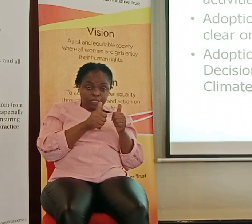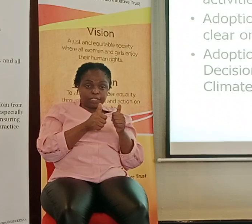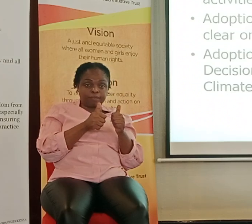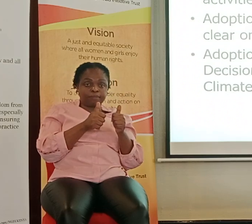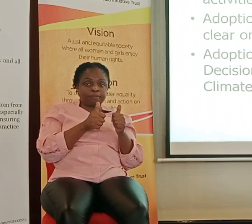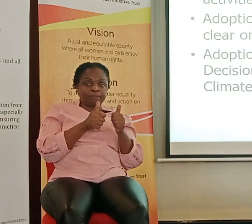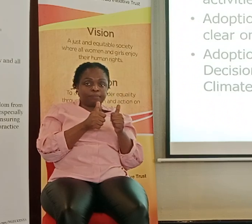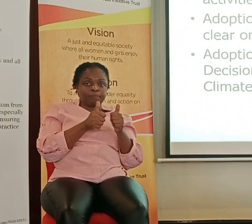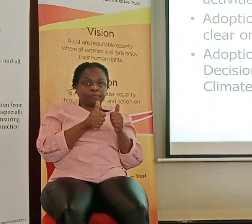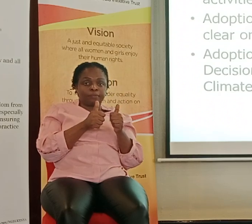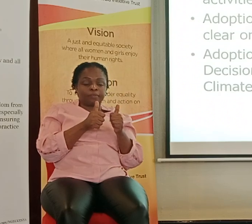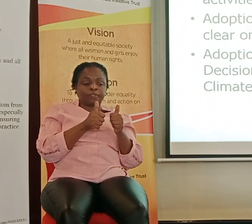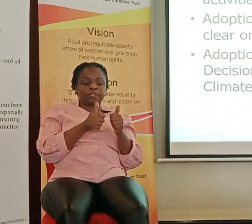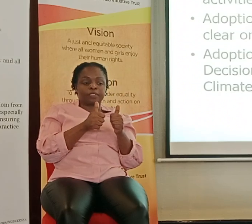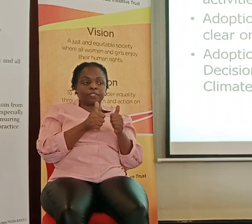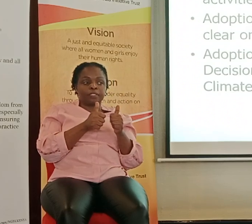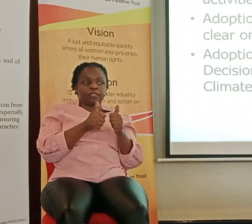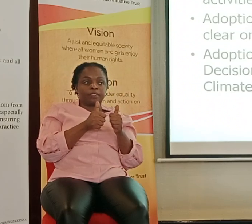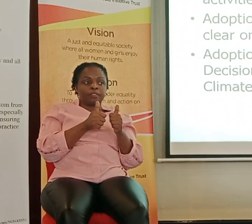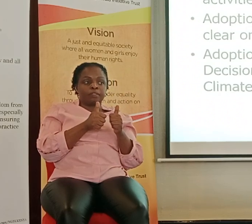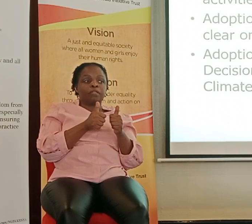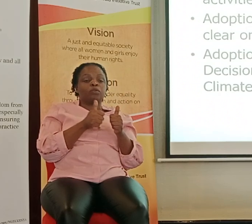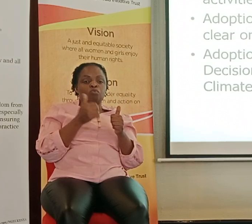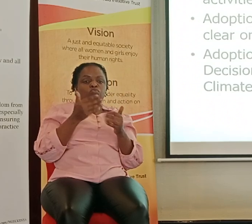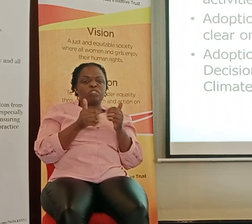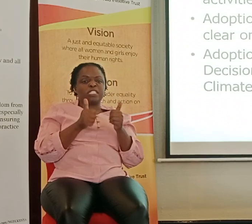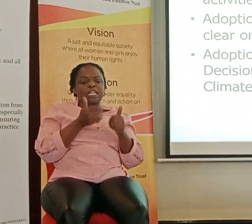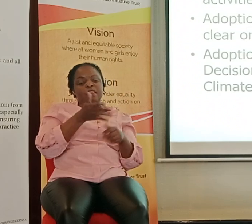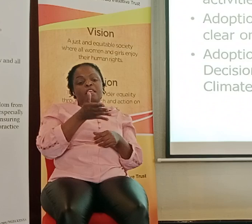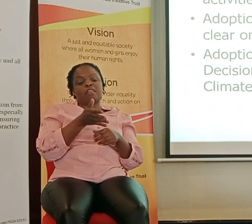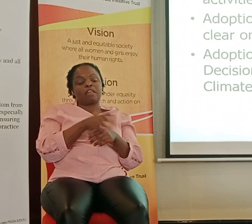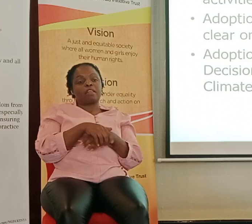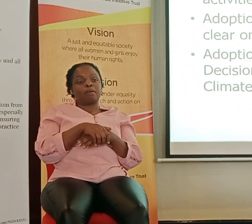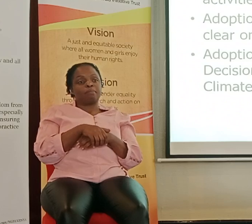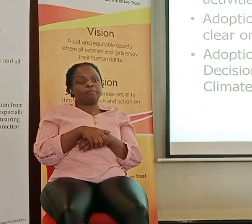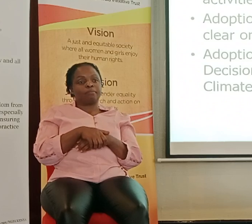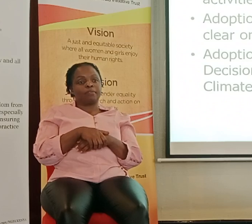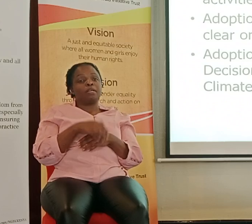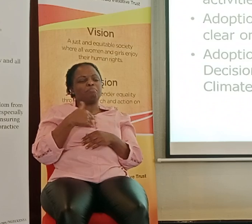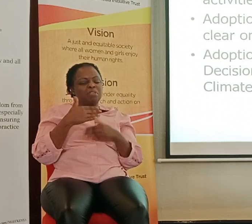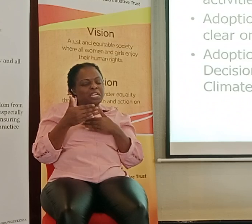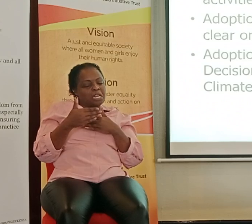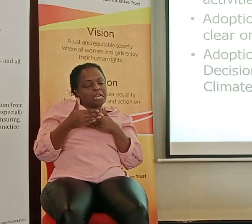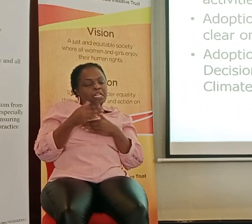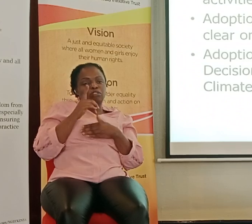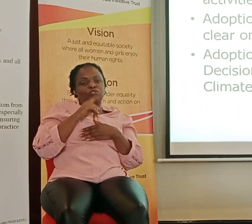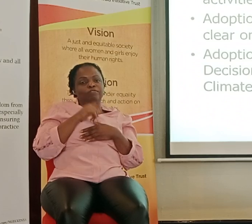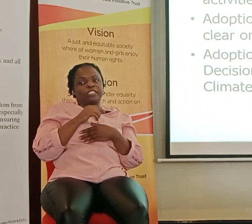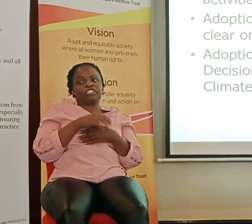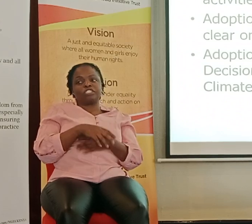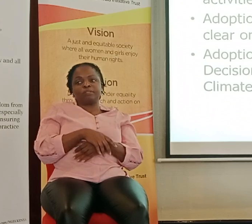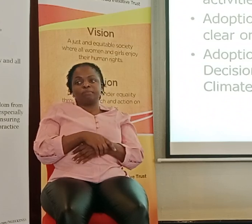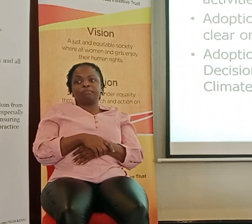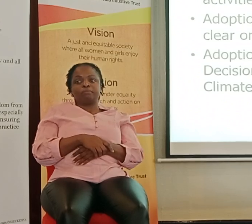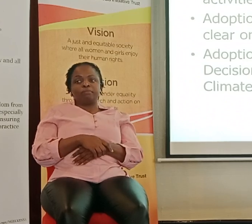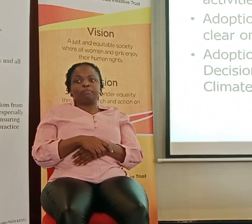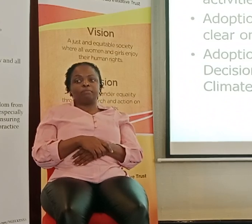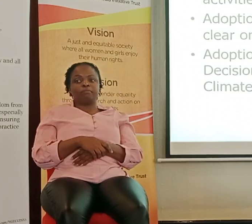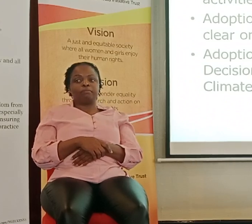the goings on that have been there. I'm almost finishing. I can see Winnie.